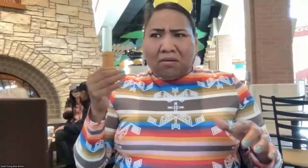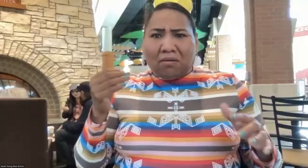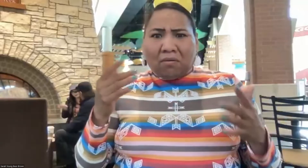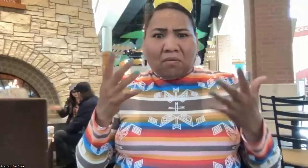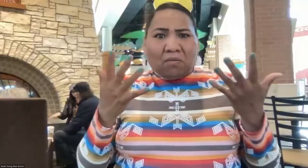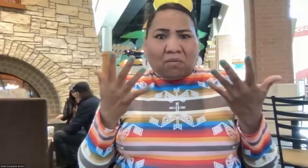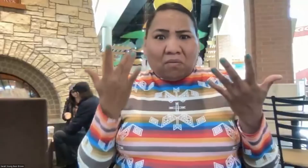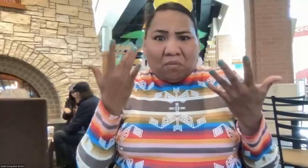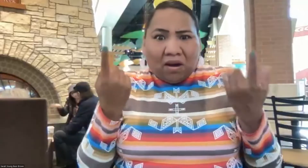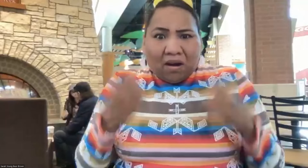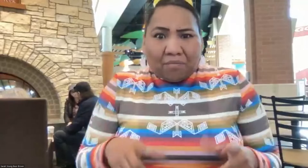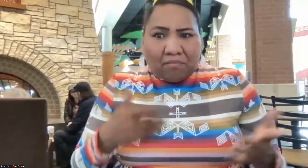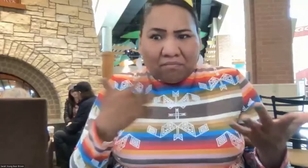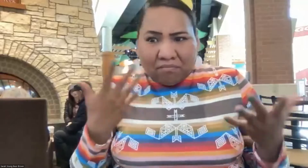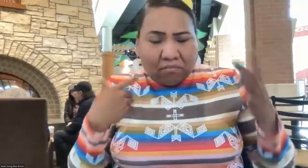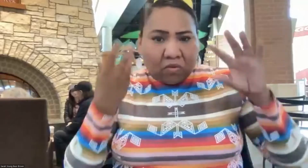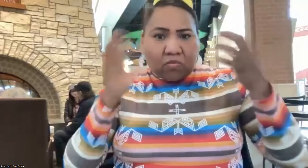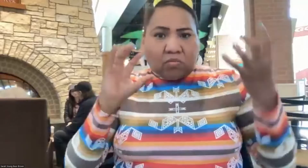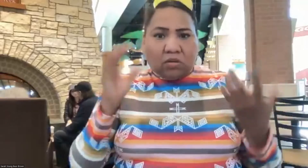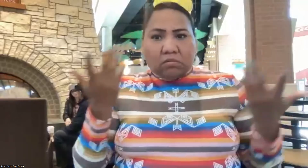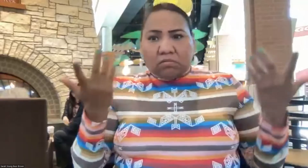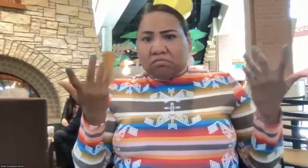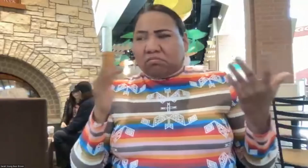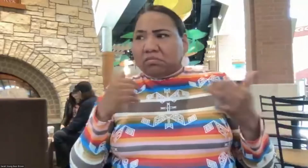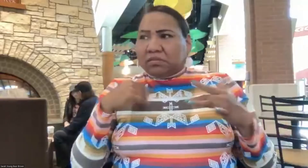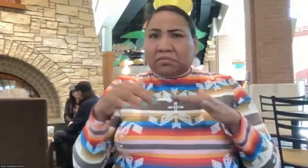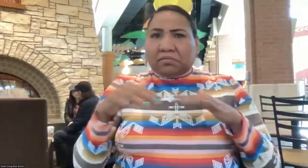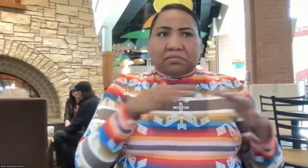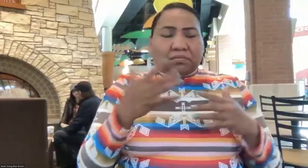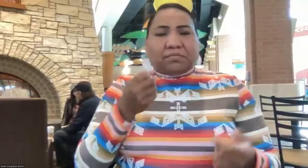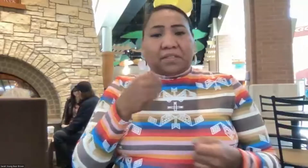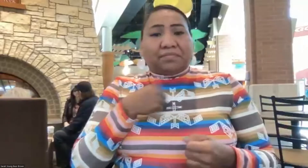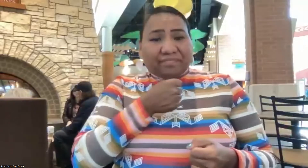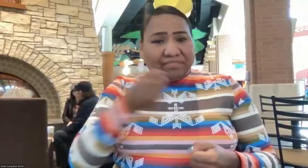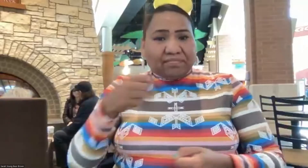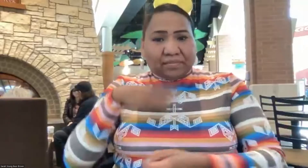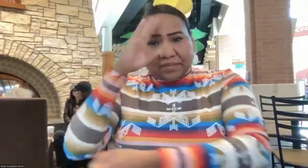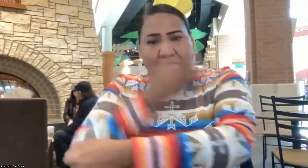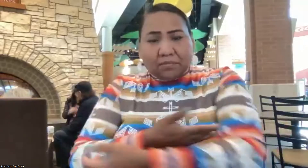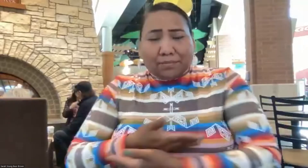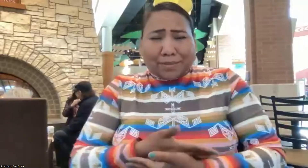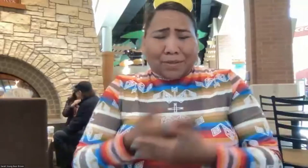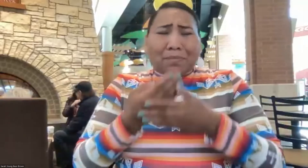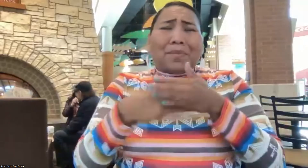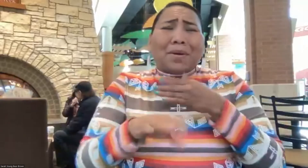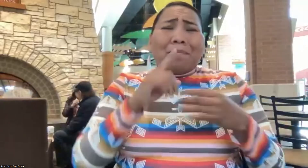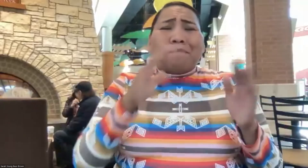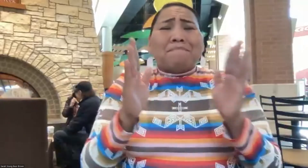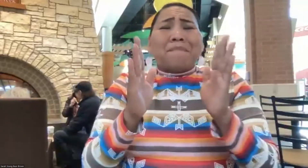And we were shocked and taken back that he would have been born so early, especially since I had stopped drinking. I